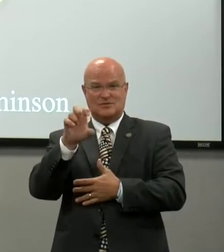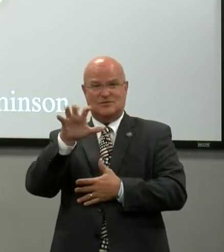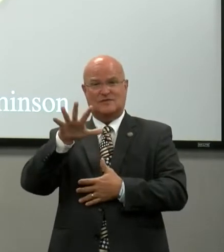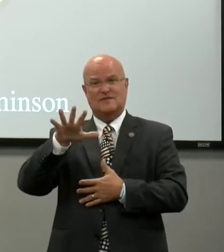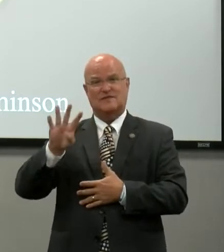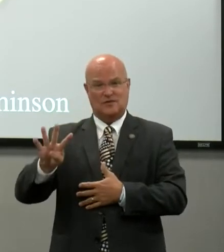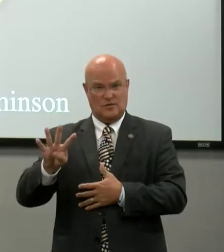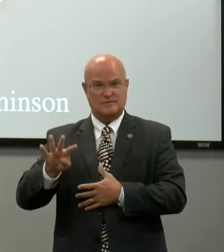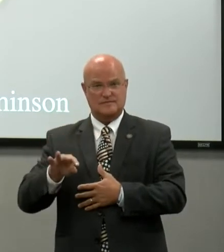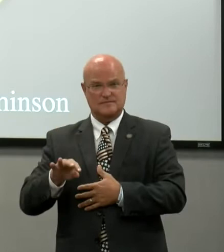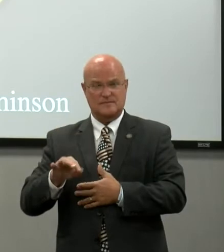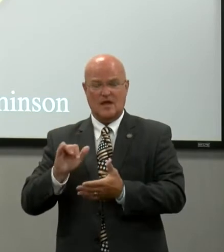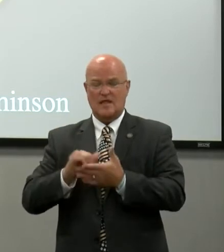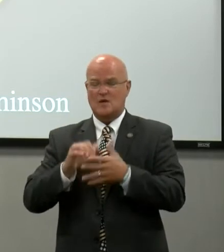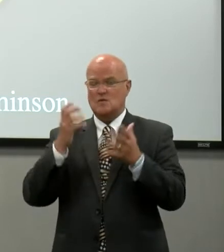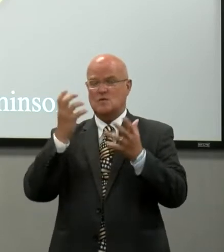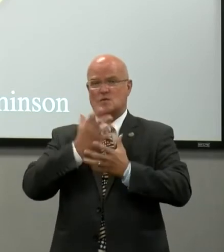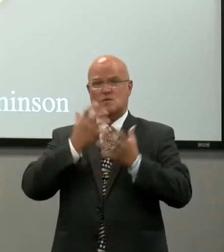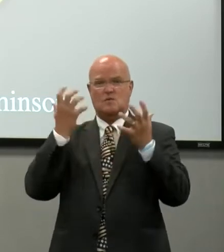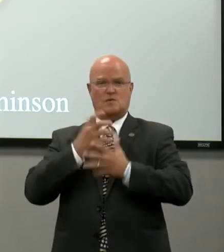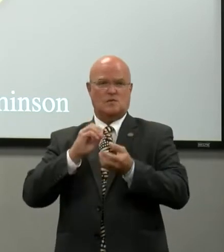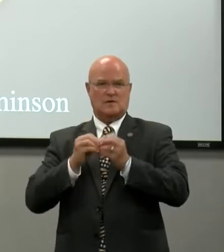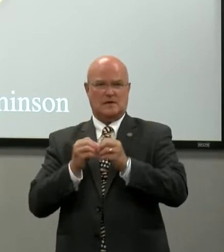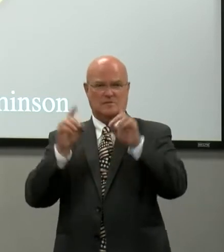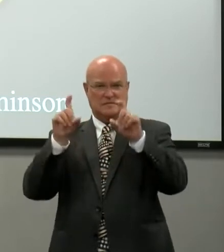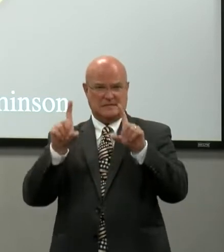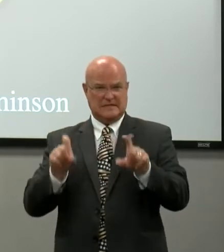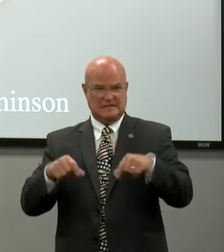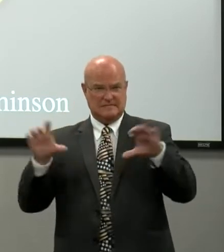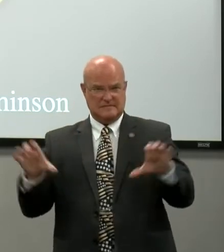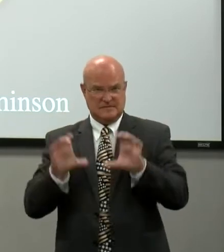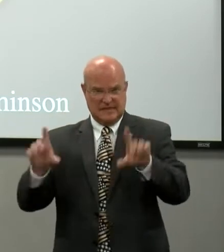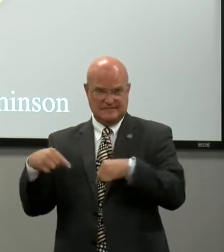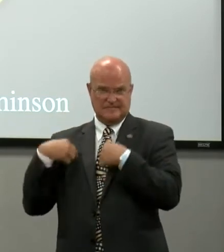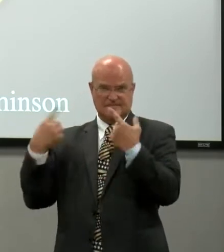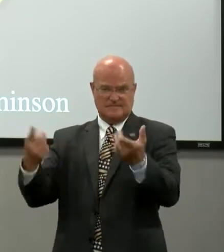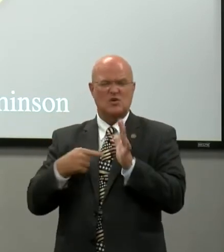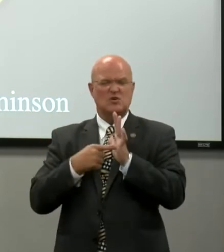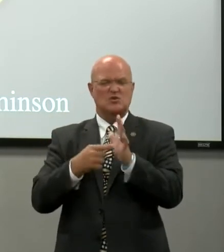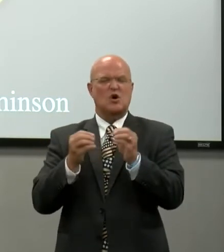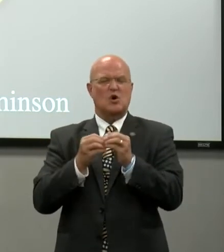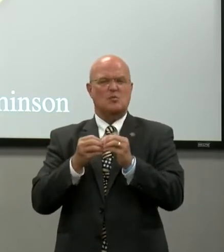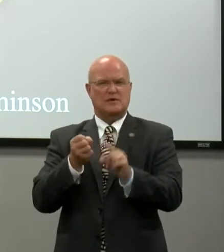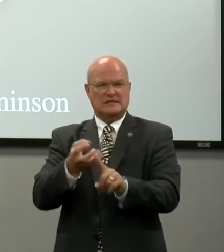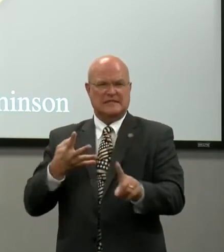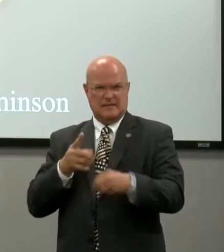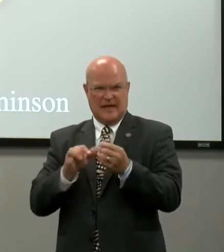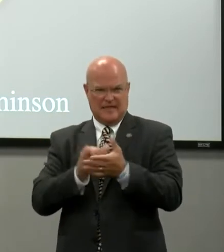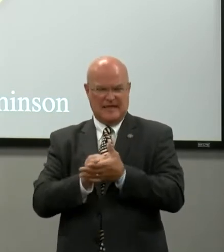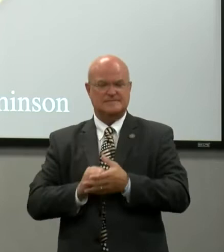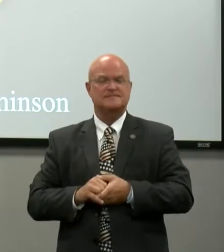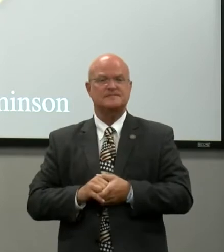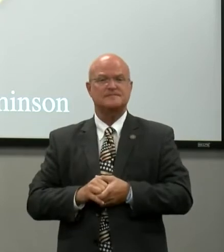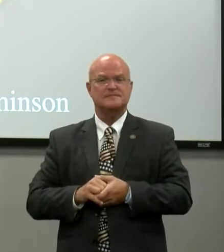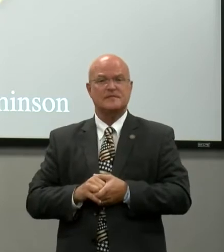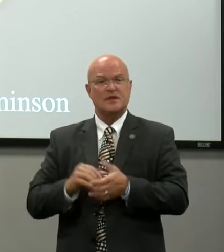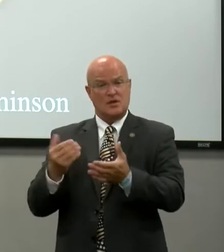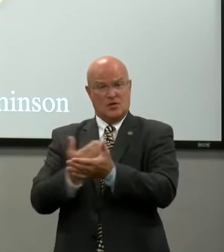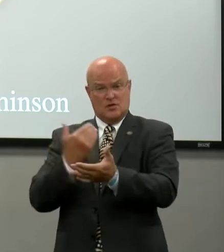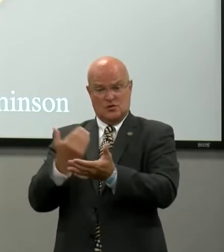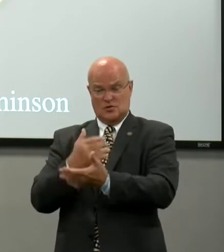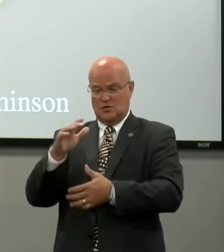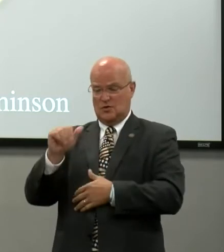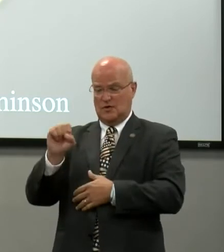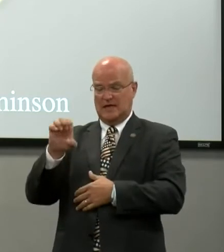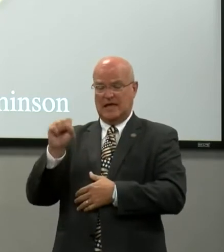11,254. That's an extraordinary number of tests that have come in, and we'll show more details on that. But in terms of the new cases